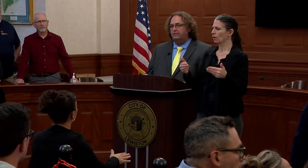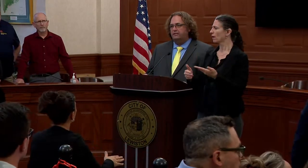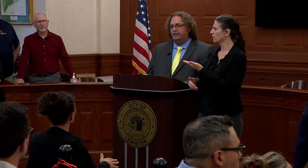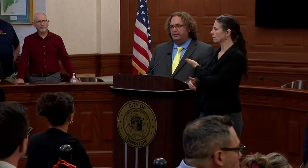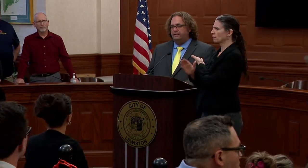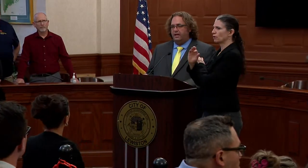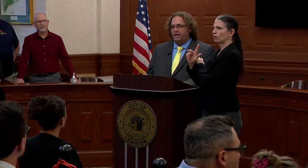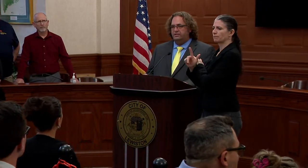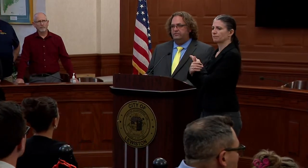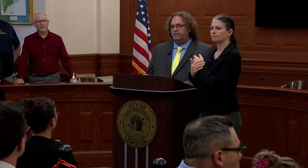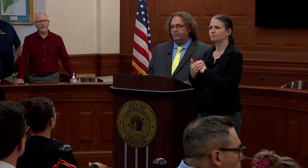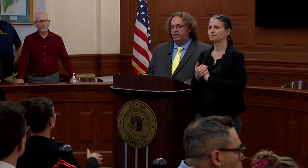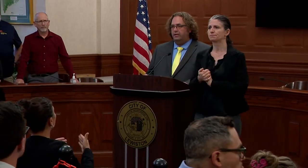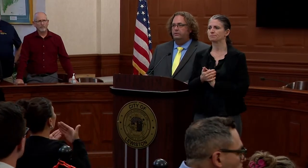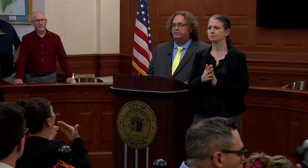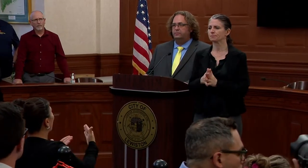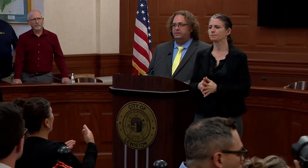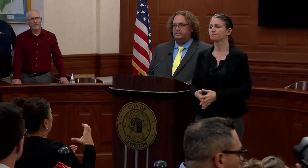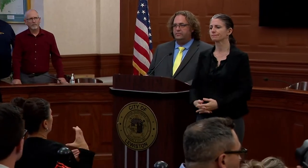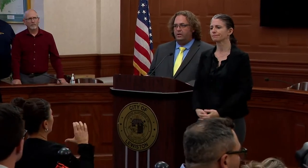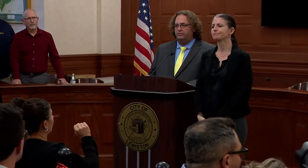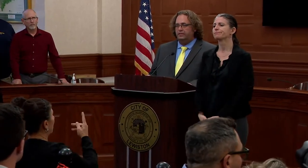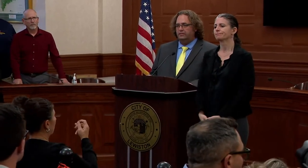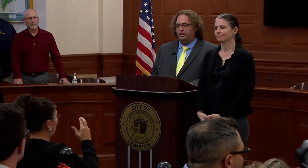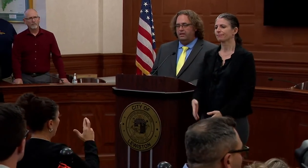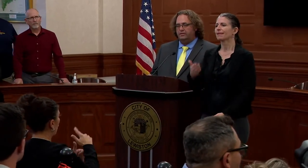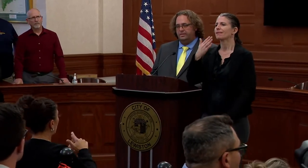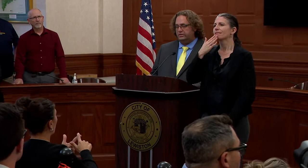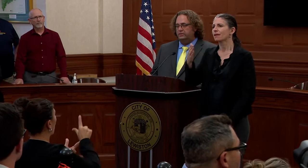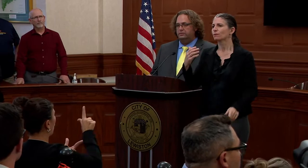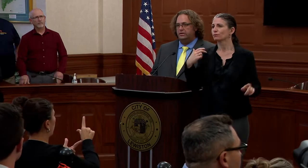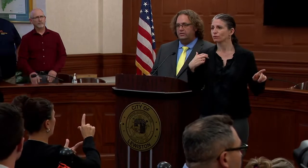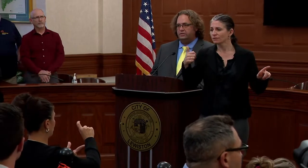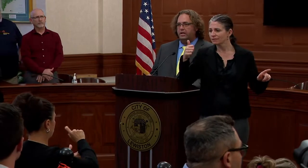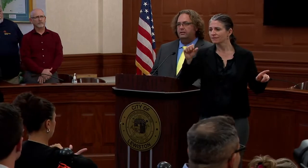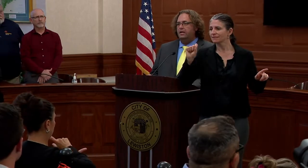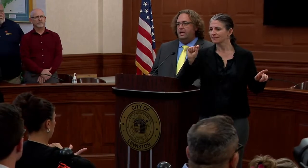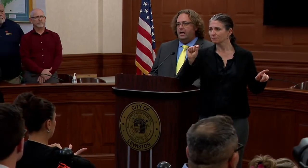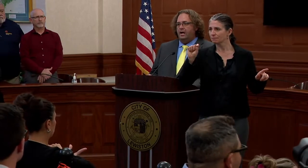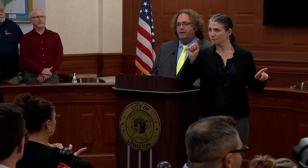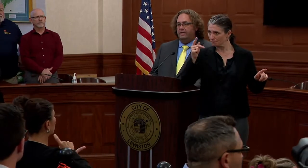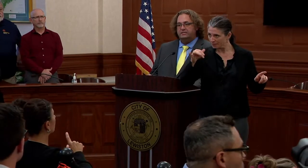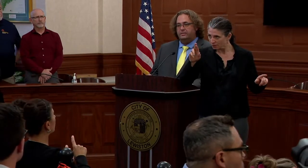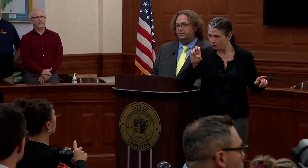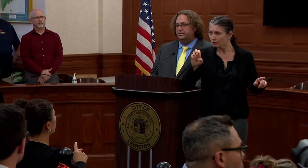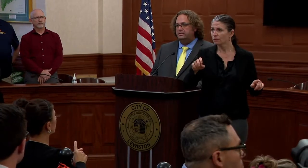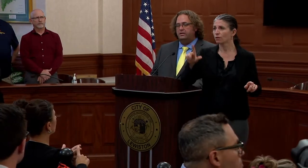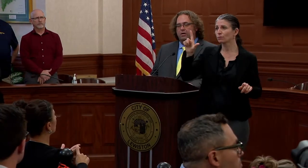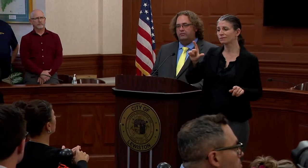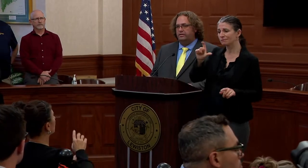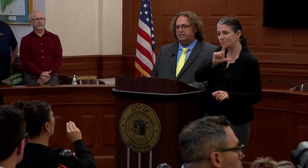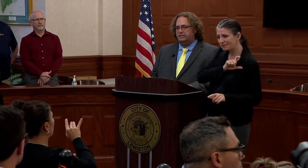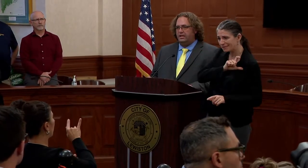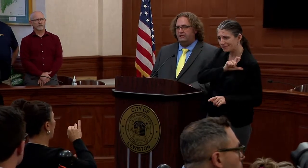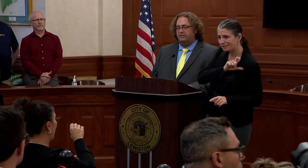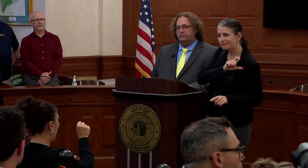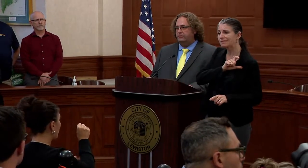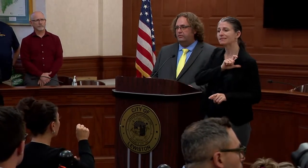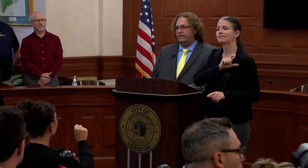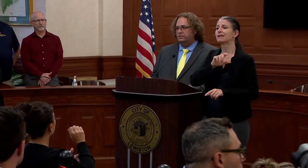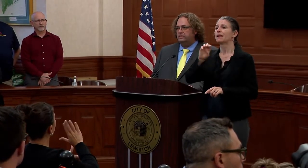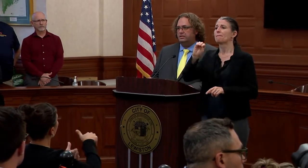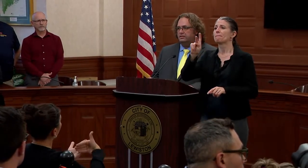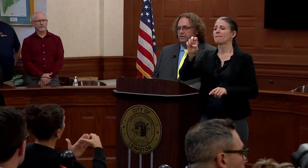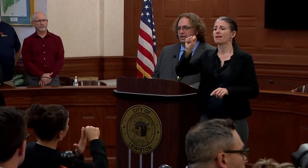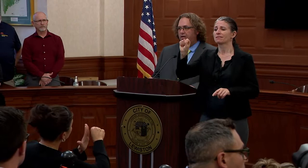I wanted to thank Chief St. Pierre, Lewiston Police Department, Commissioner Shashchuk, Maine State Police, and all of the state and